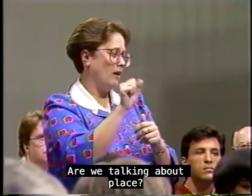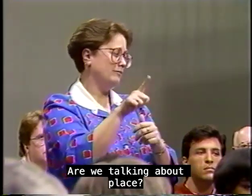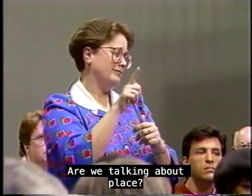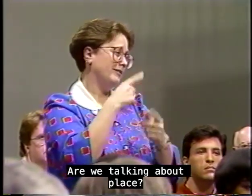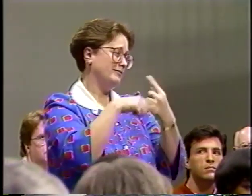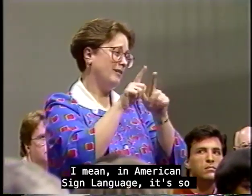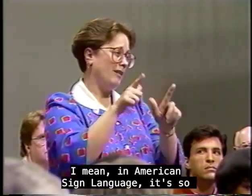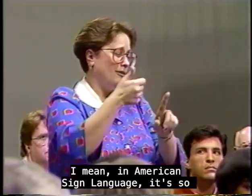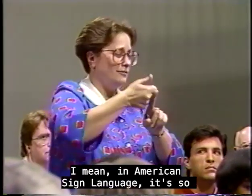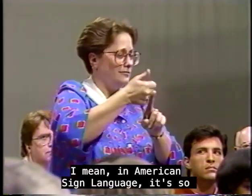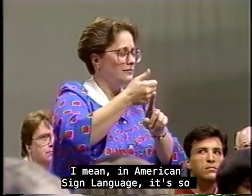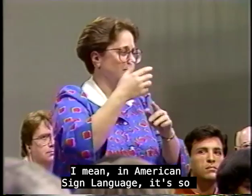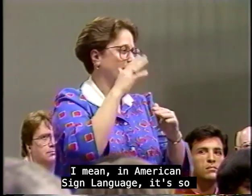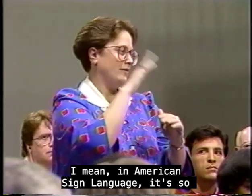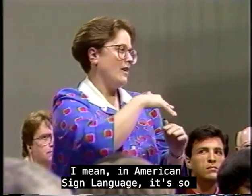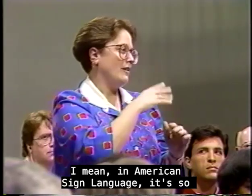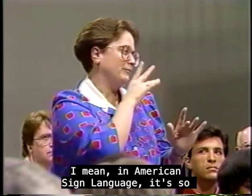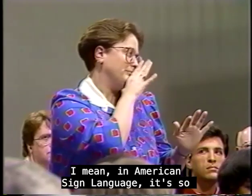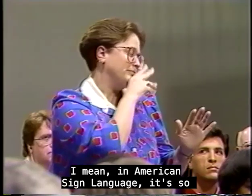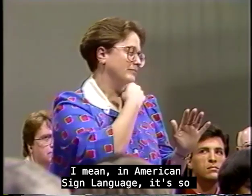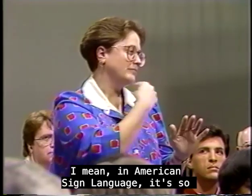place? I mean, in American Sign Language, it's so simple.